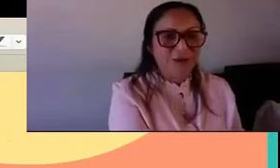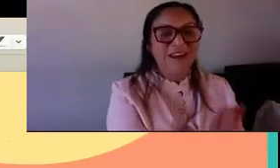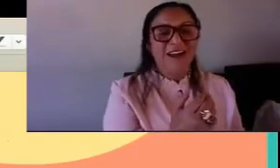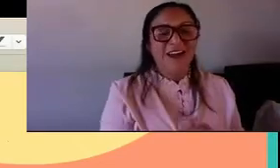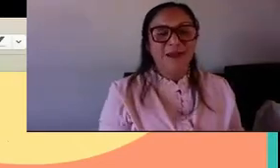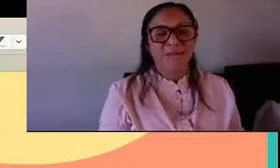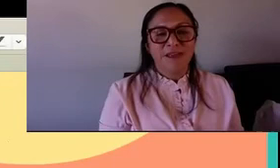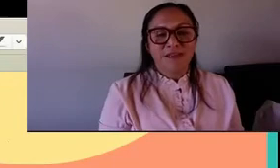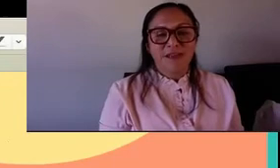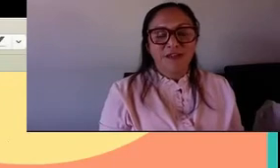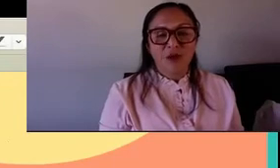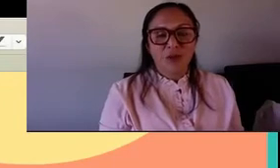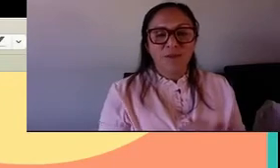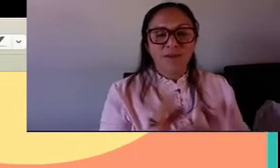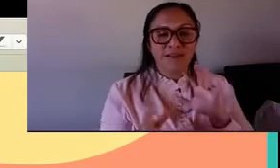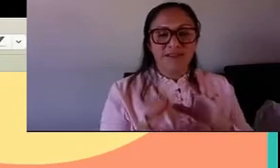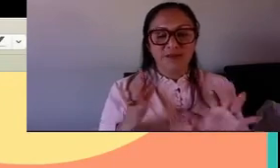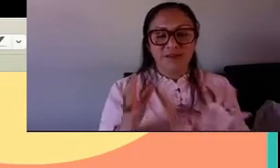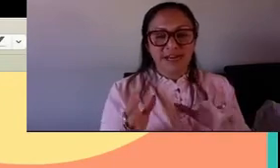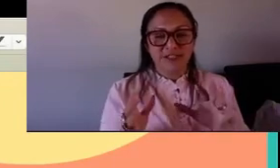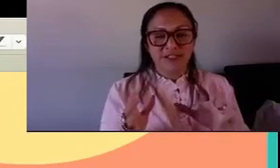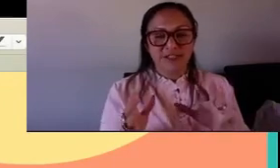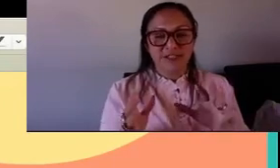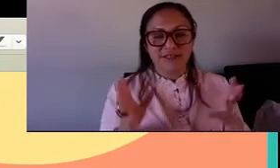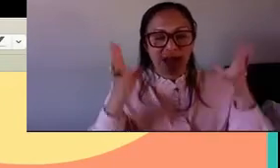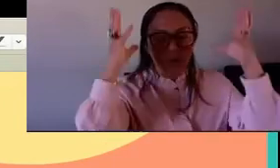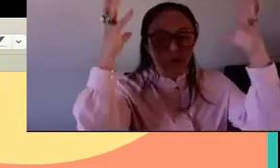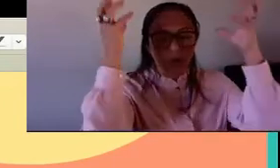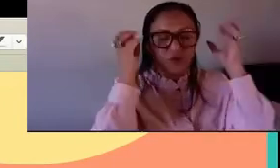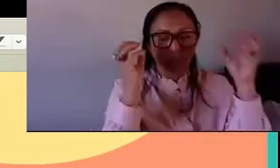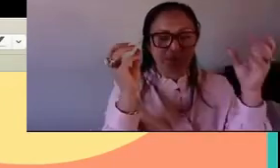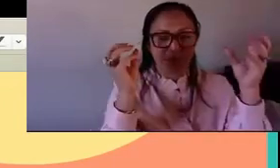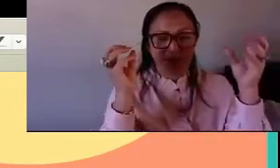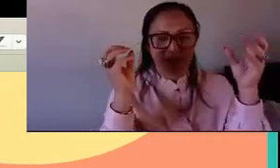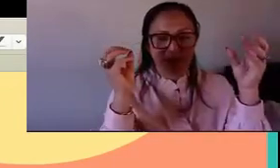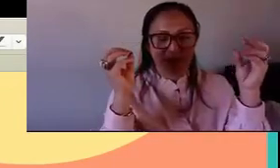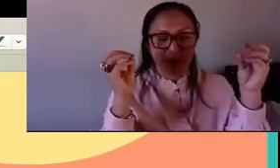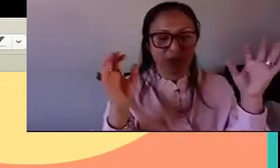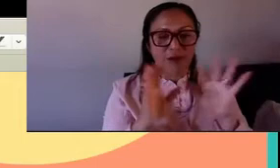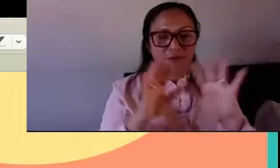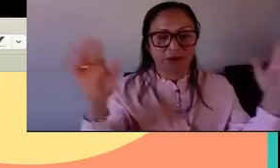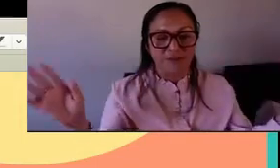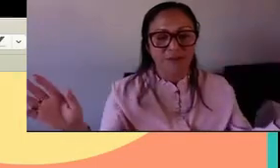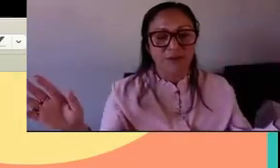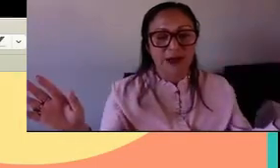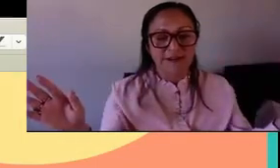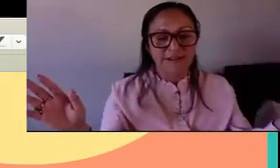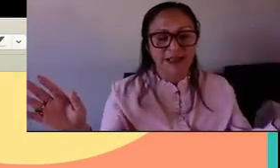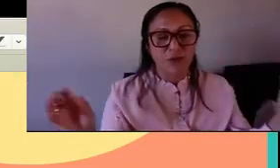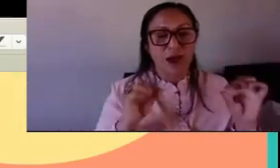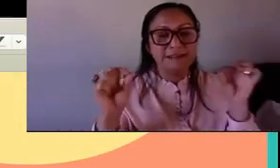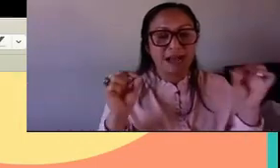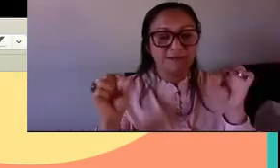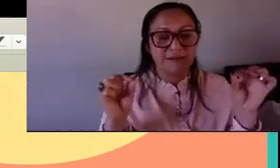you. Um, so building associations is how you're going to remember these signs. So I really want everyone to be able to practice